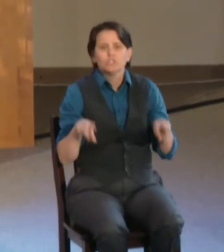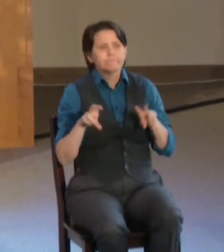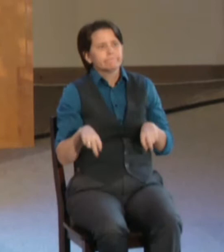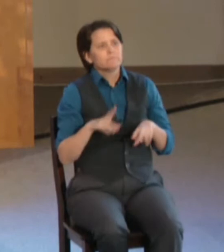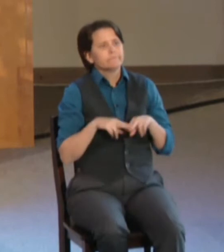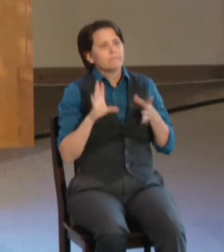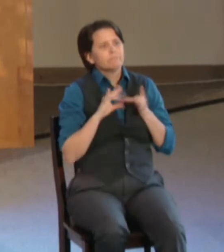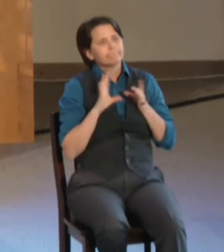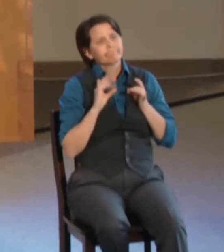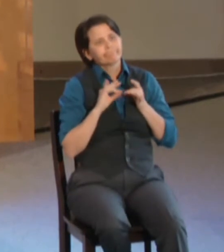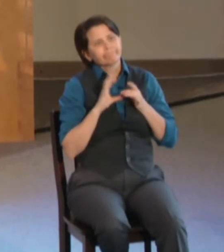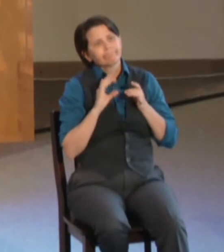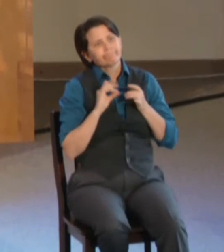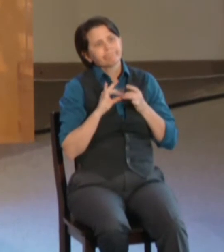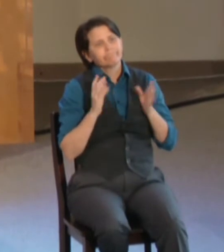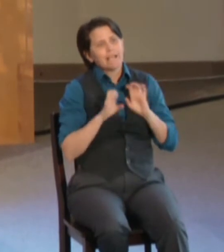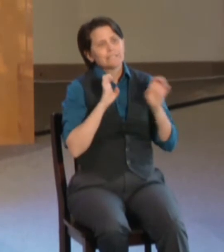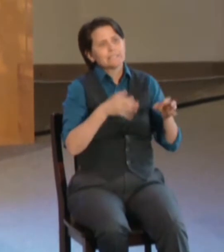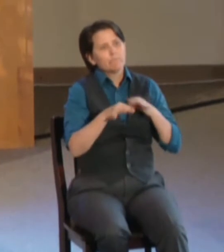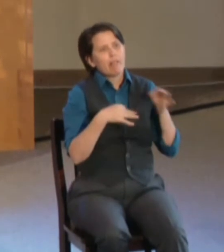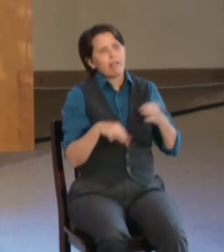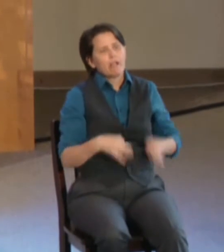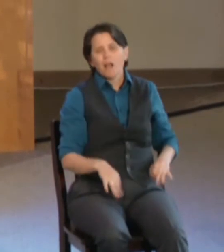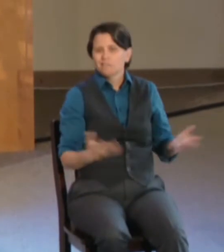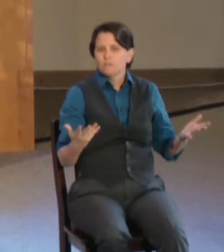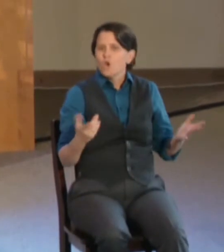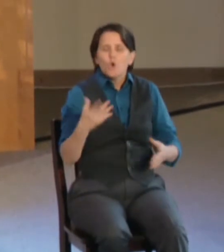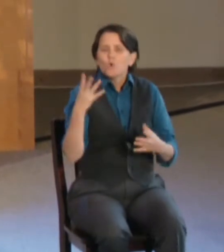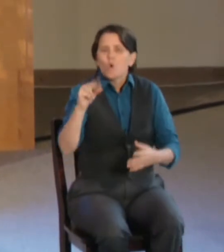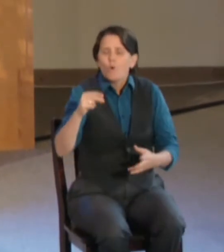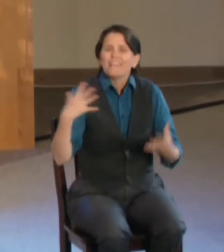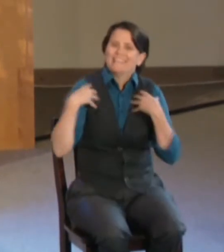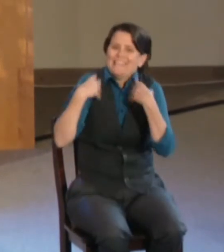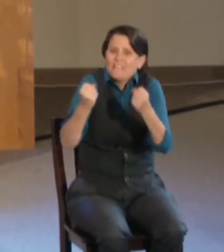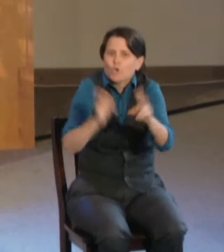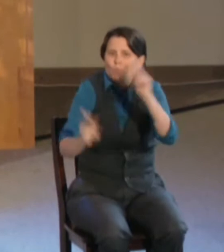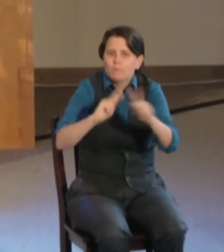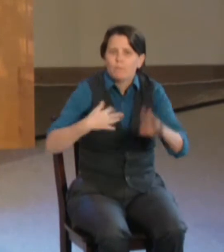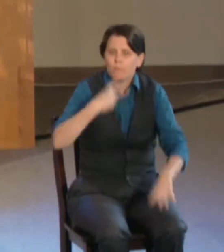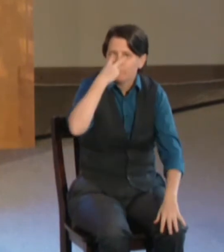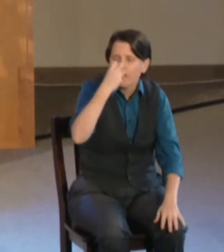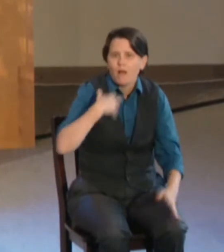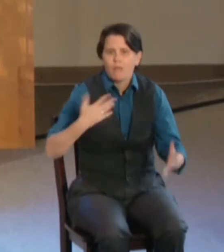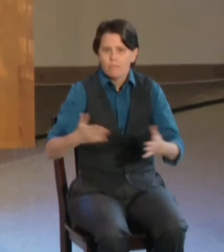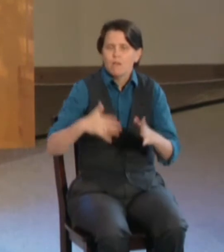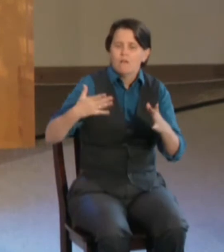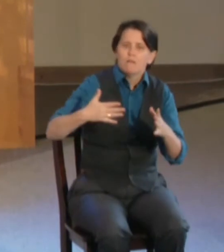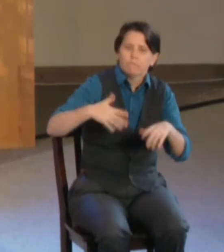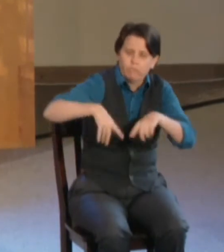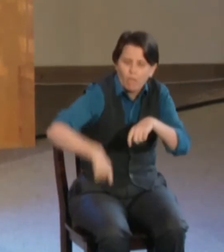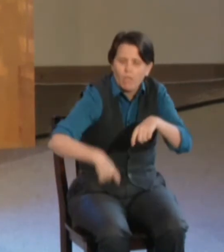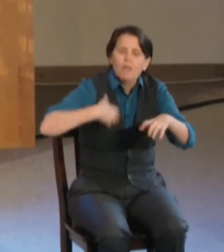Jesus healed the blind, healed the lame, resurrected the dead, fed the hungry,